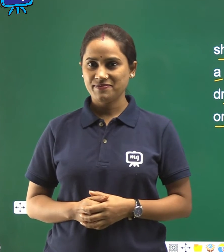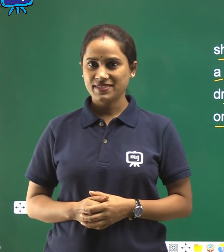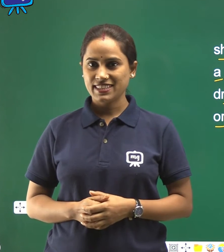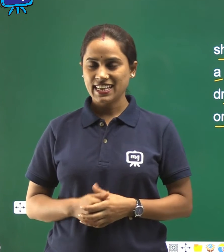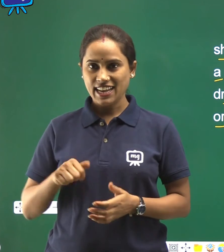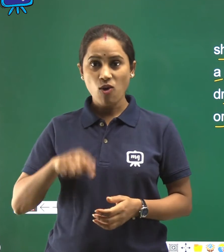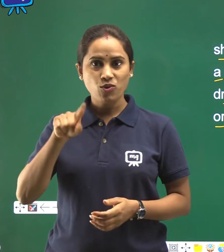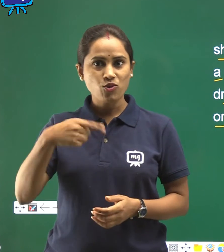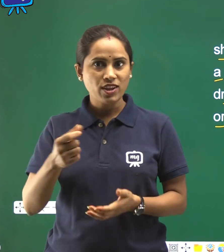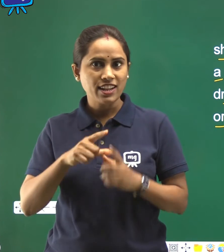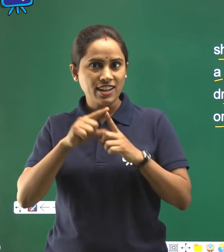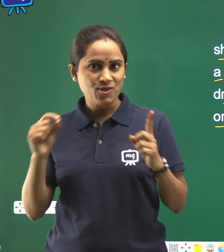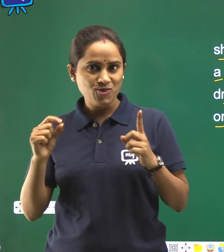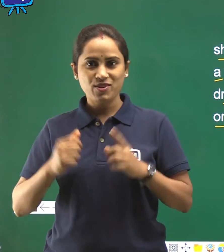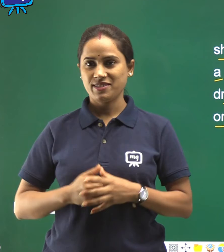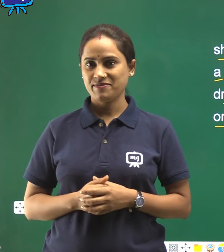Now you will do